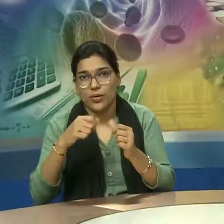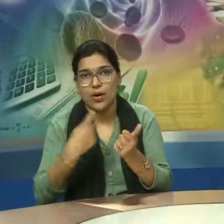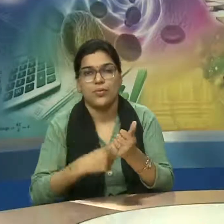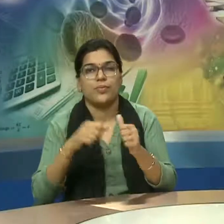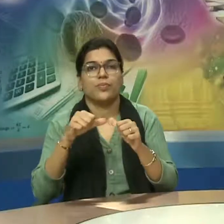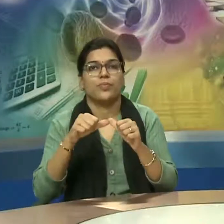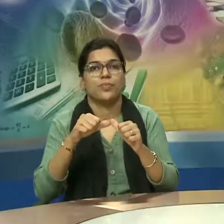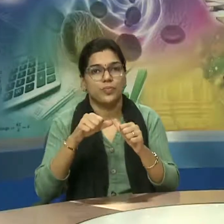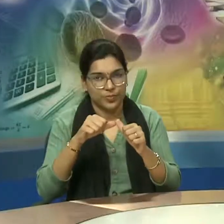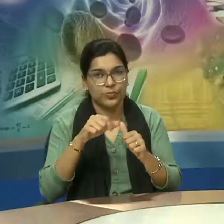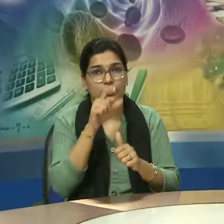Okara.